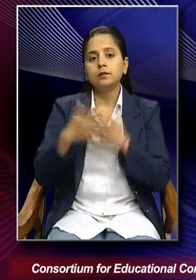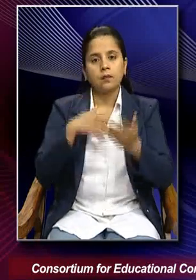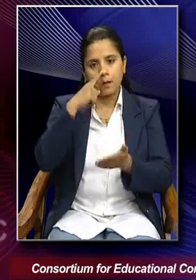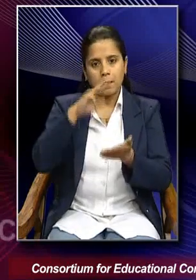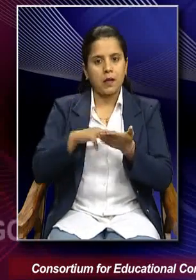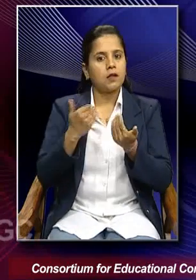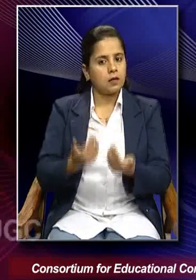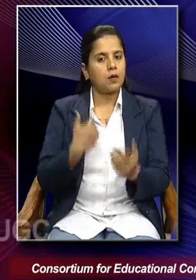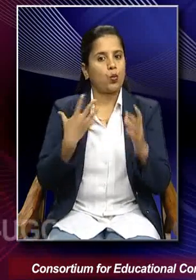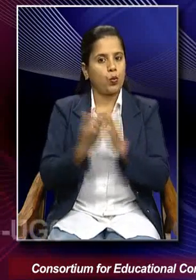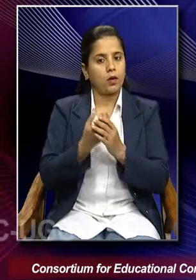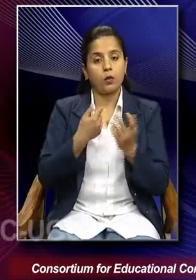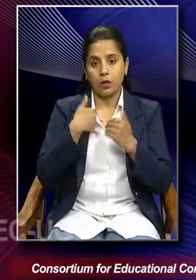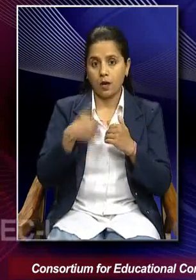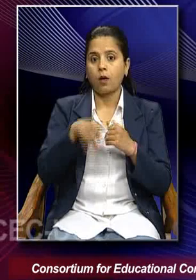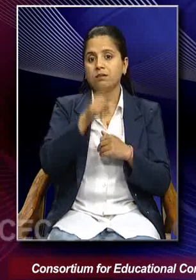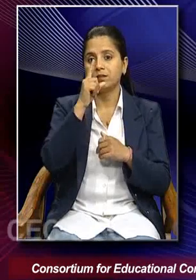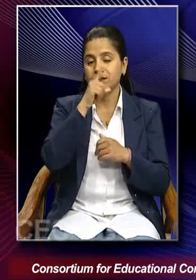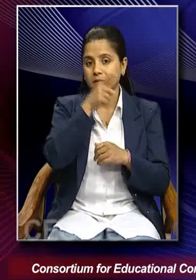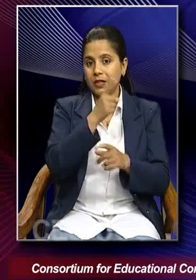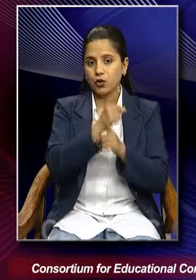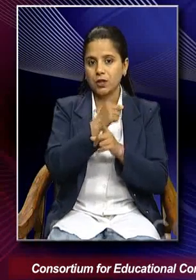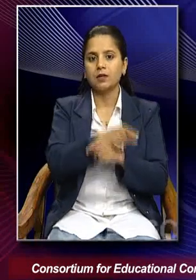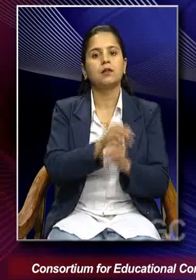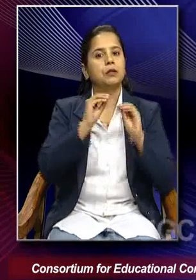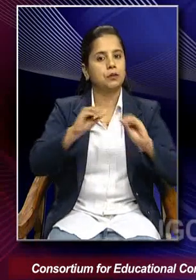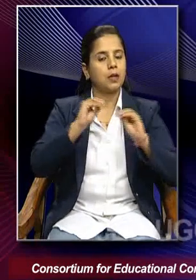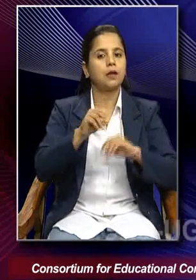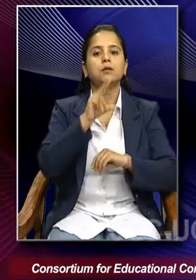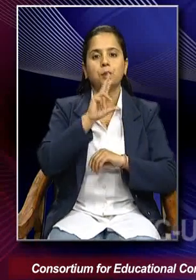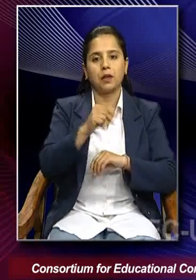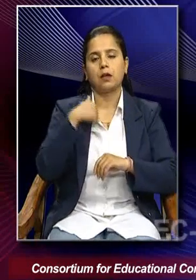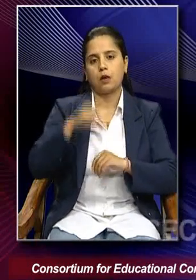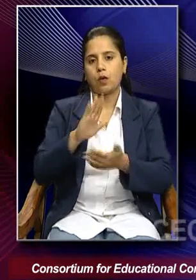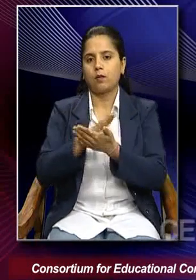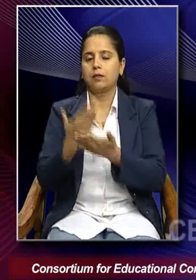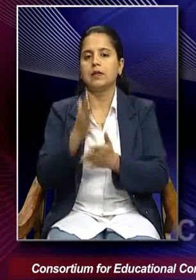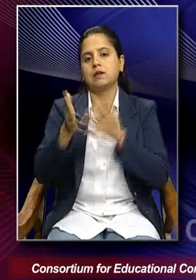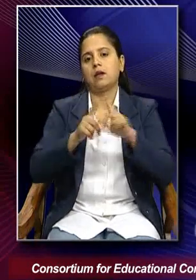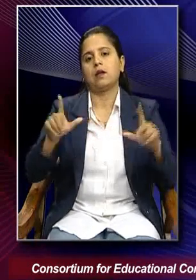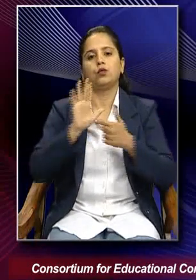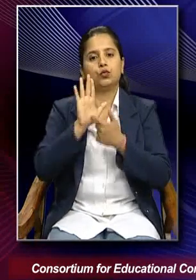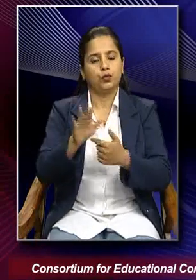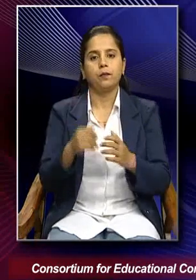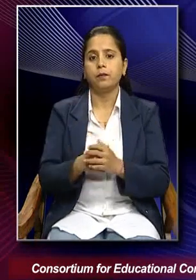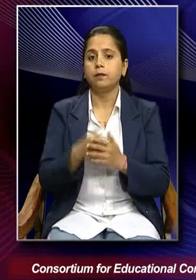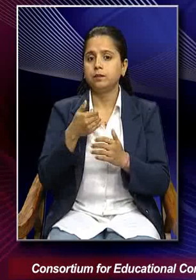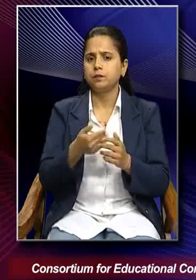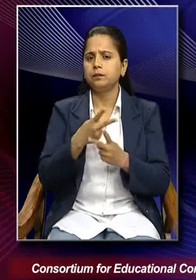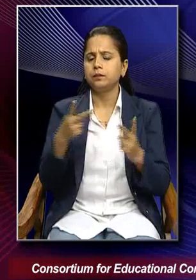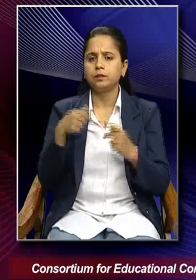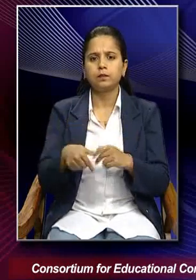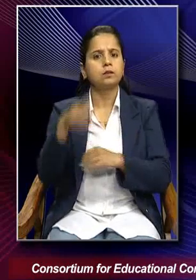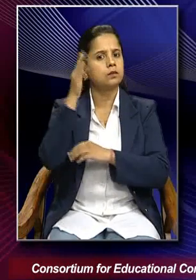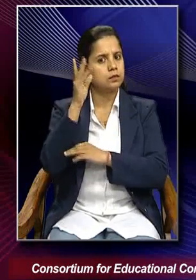Ms. Manisha, who's going to interpret my lectures in sign language. And within this